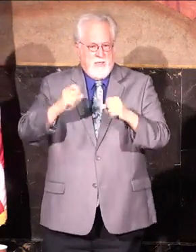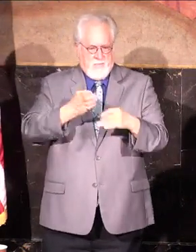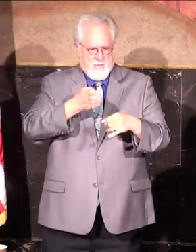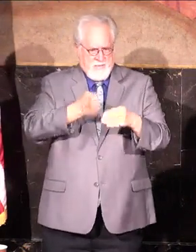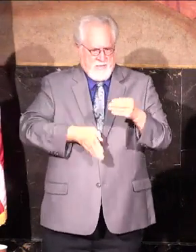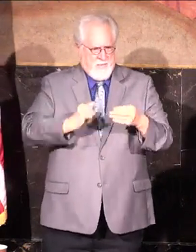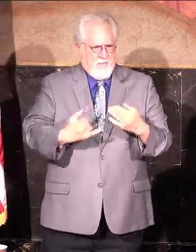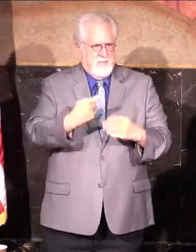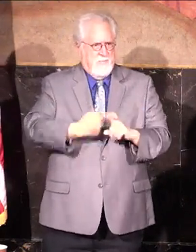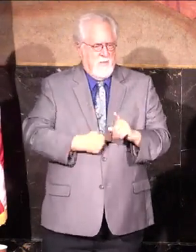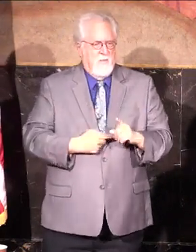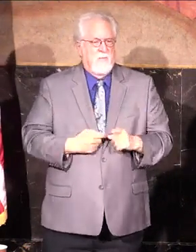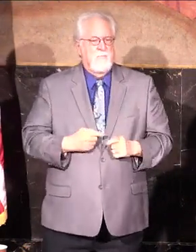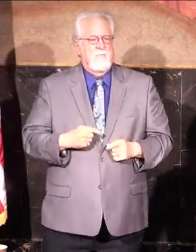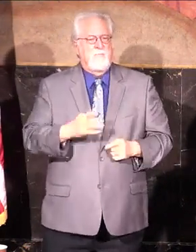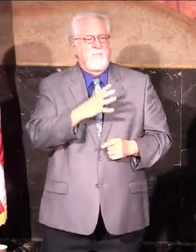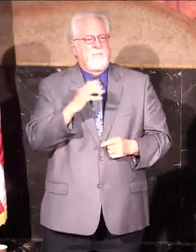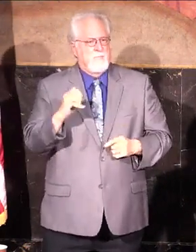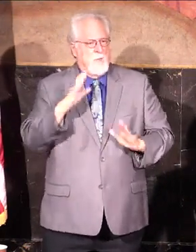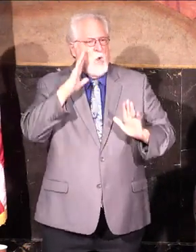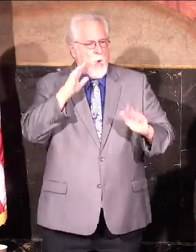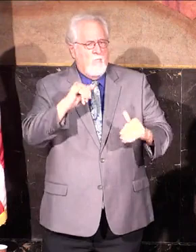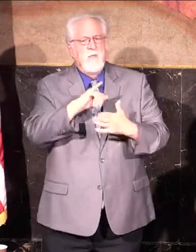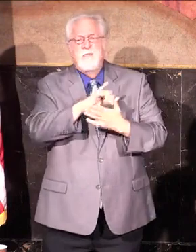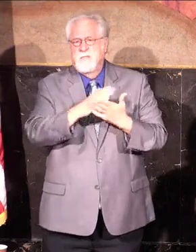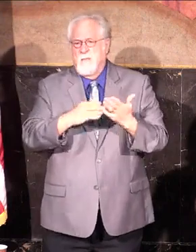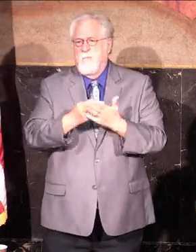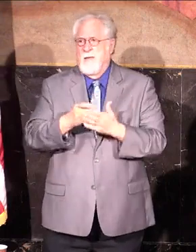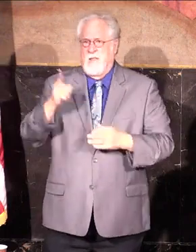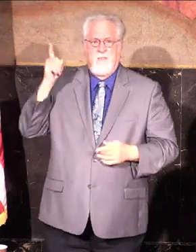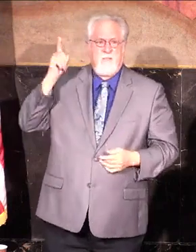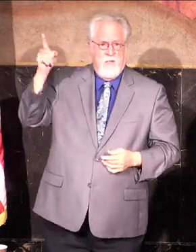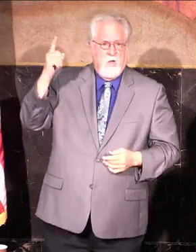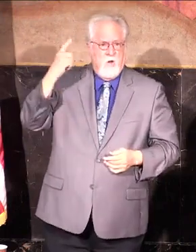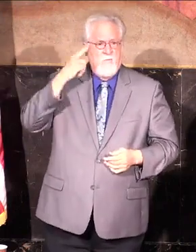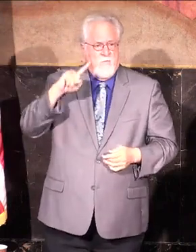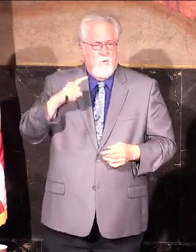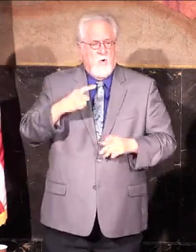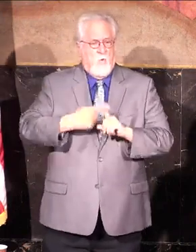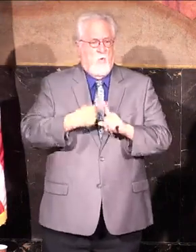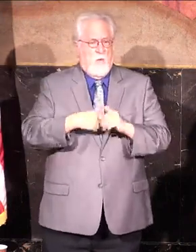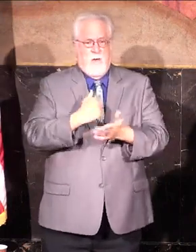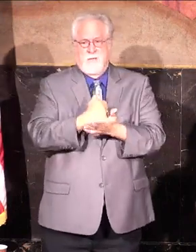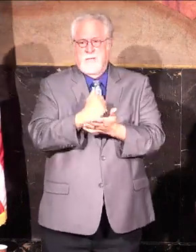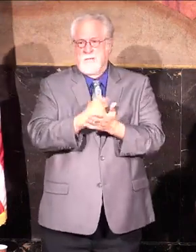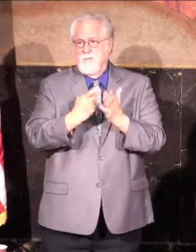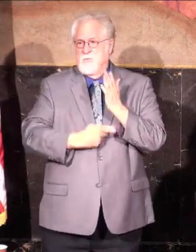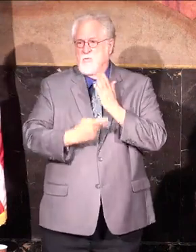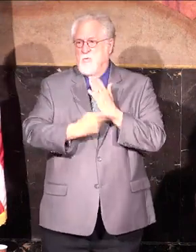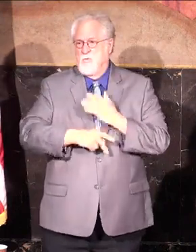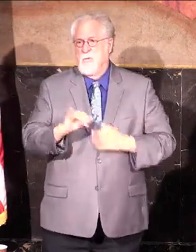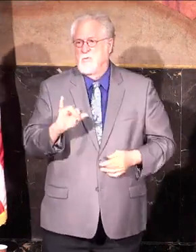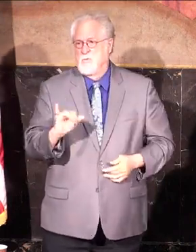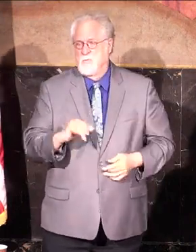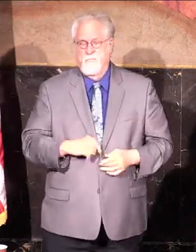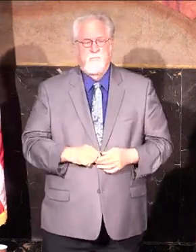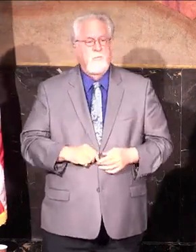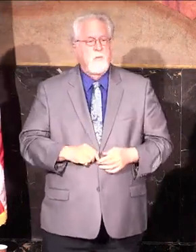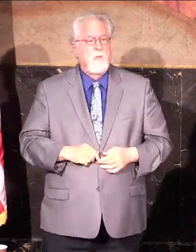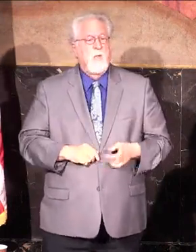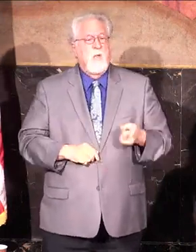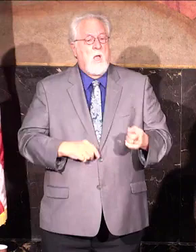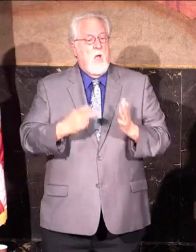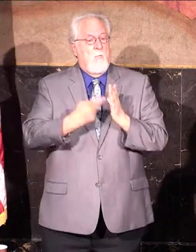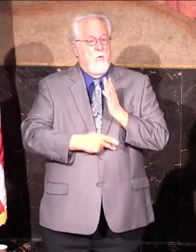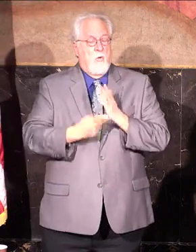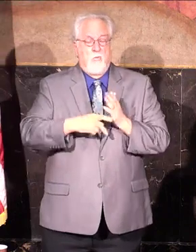this month. And hopefully there will be some funding there for rental assistance programs as well. This program